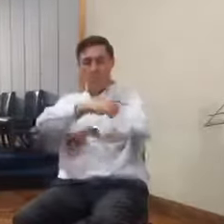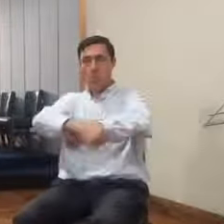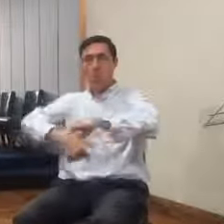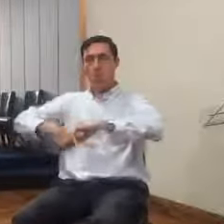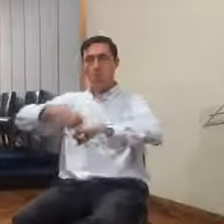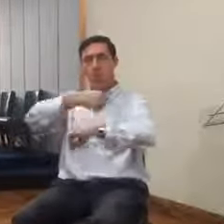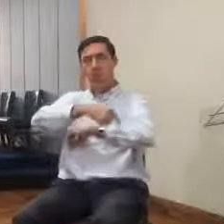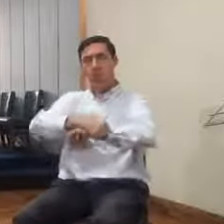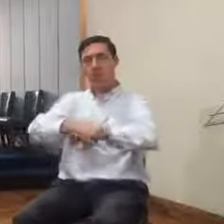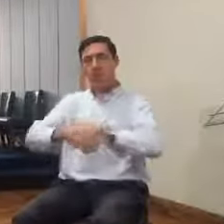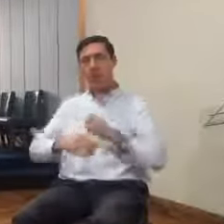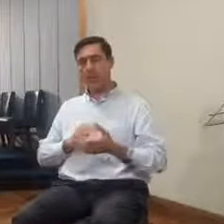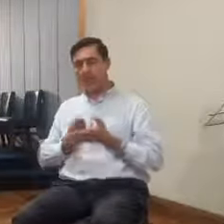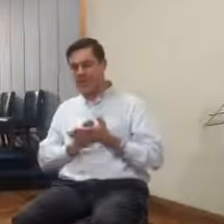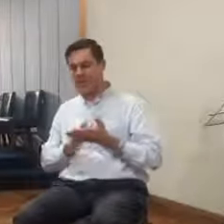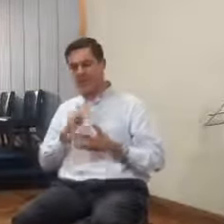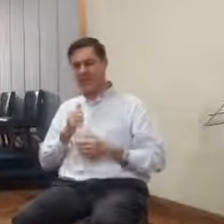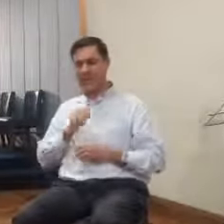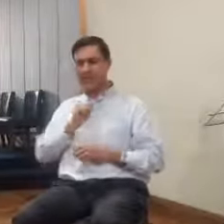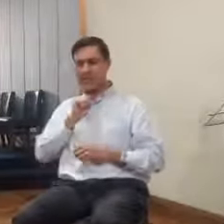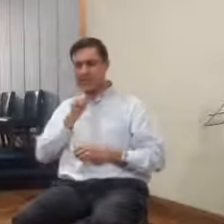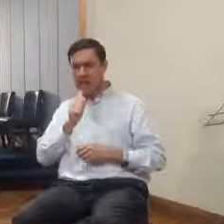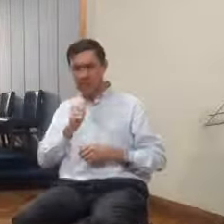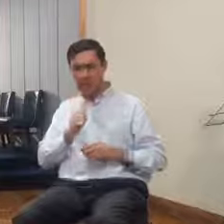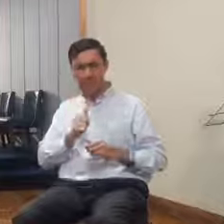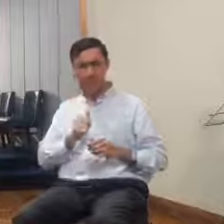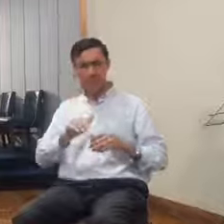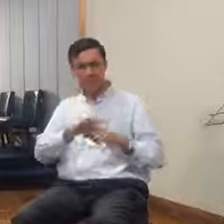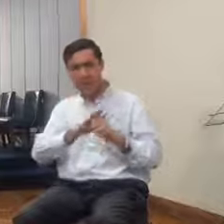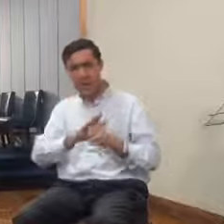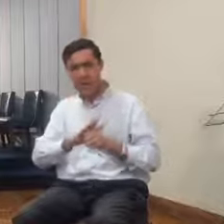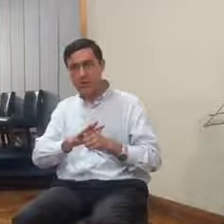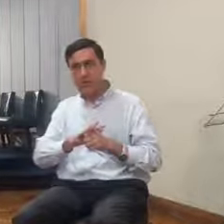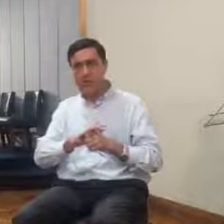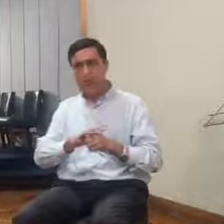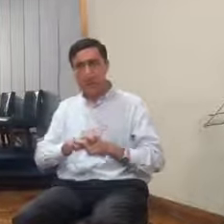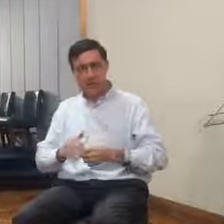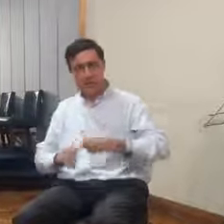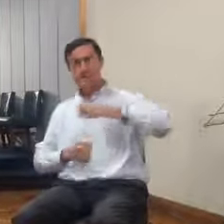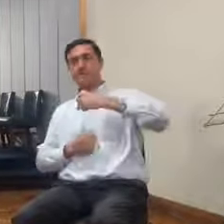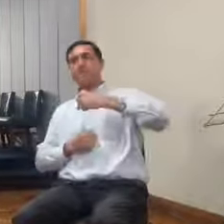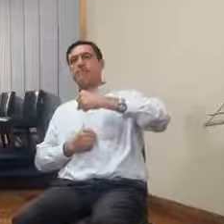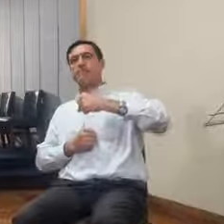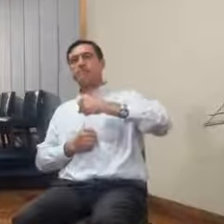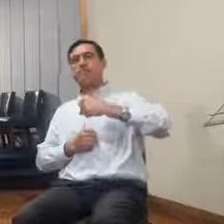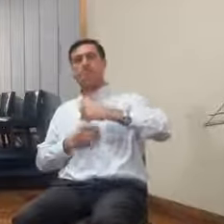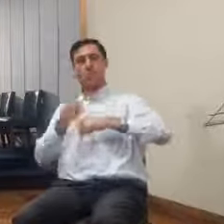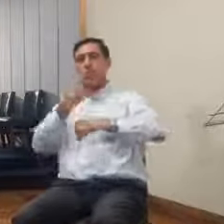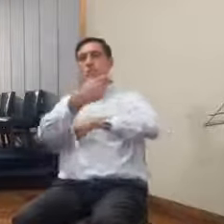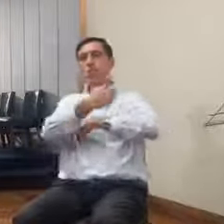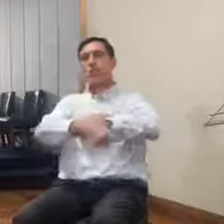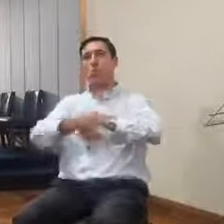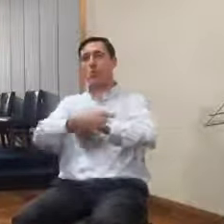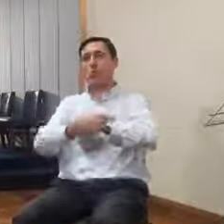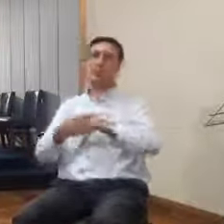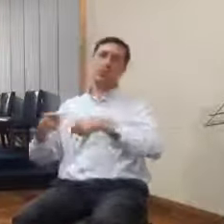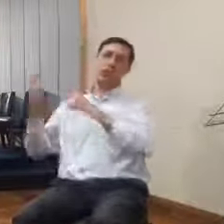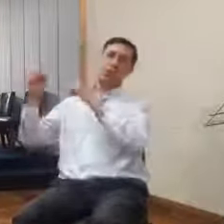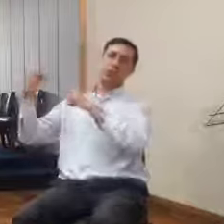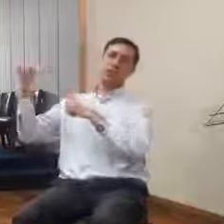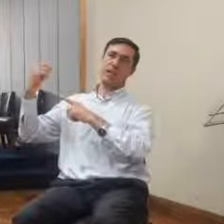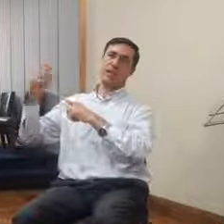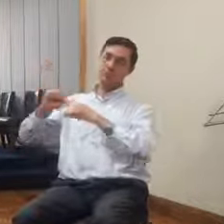tough. He is our help. He is our shield. He is our ultimate provider and keeper for His name's sake. And